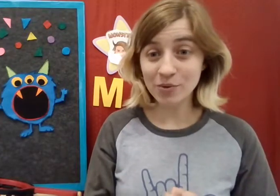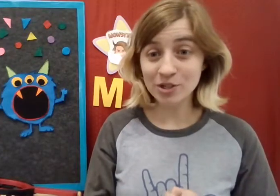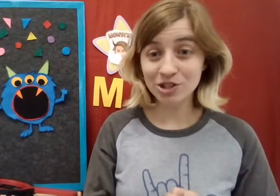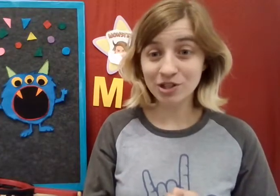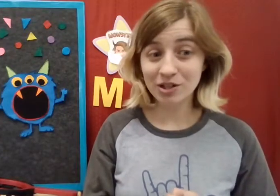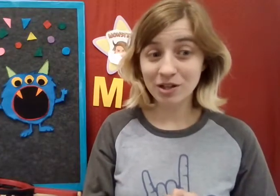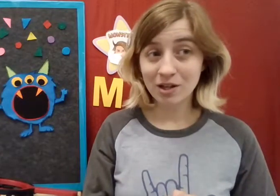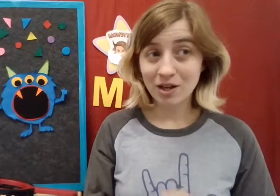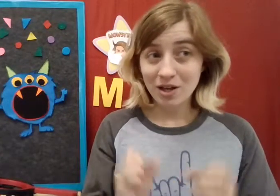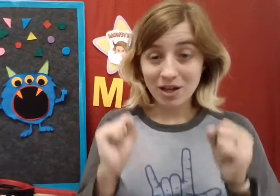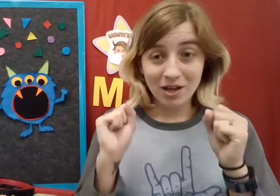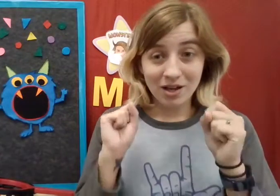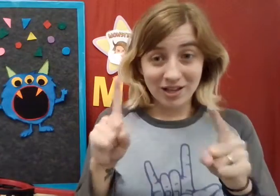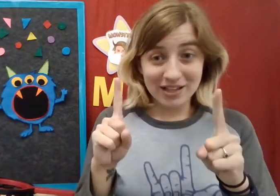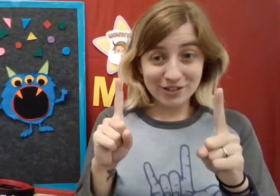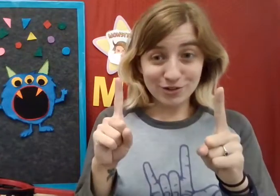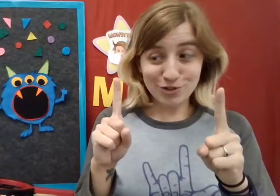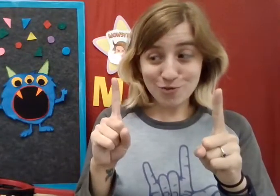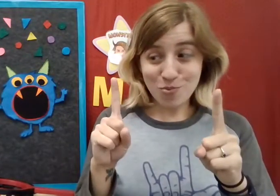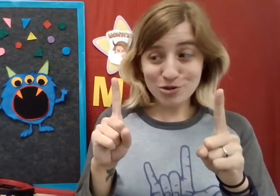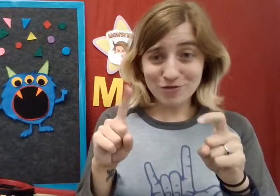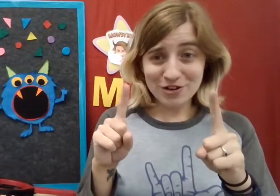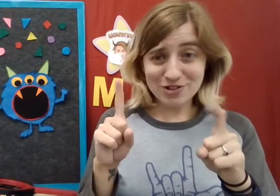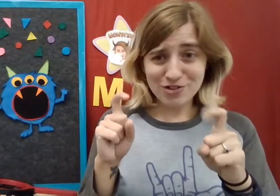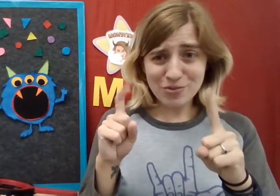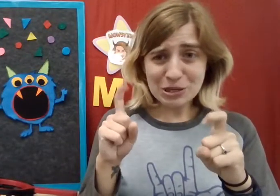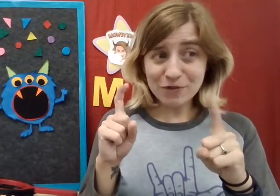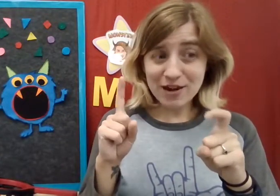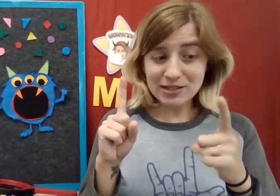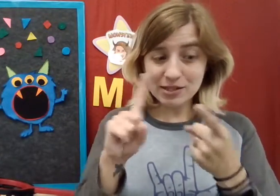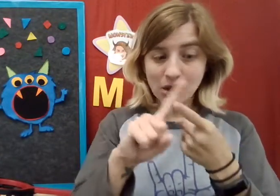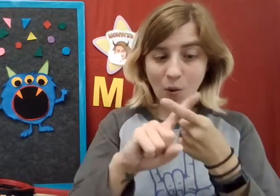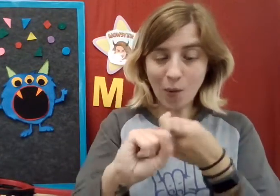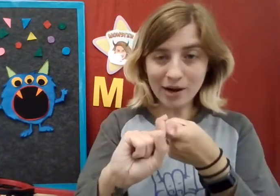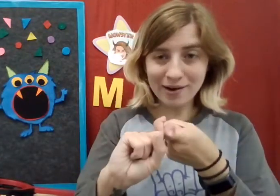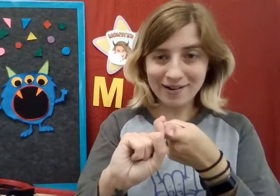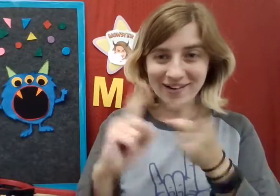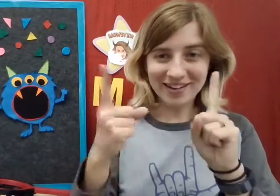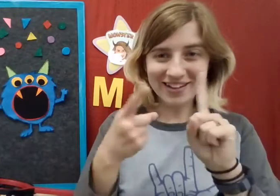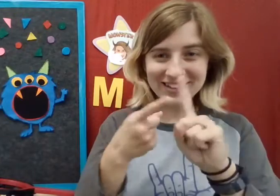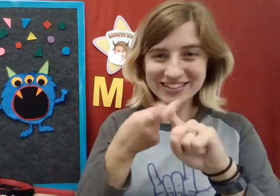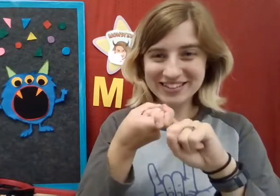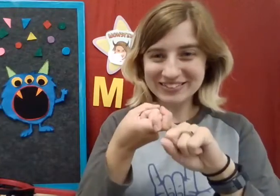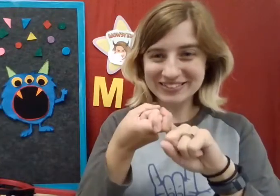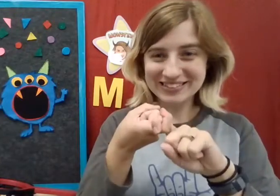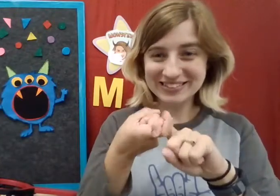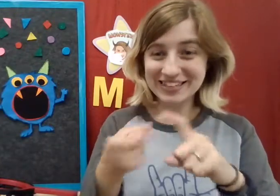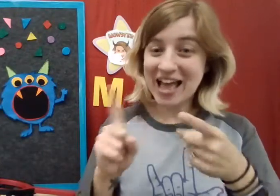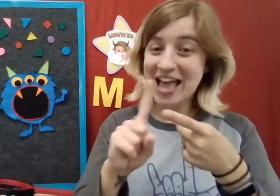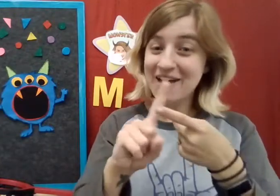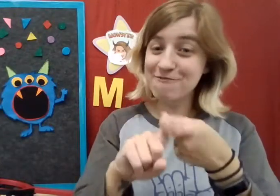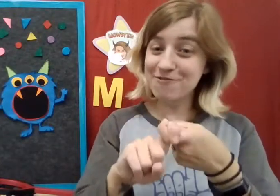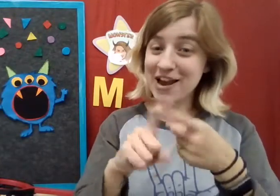Language? Two, point your fingers here if they're really good friends. One, two.